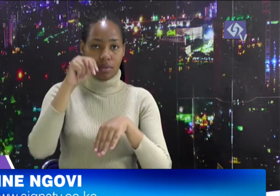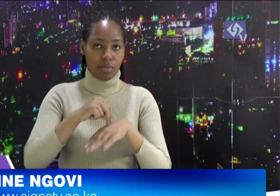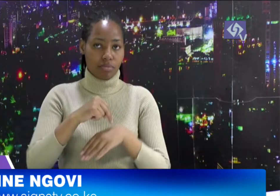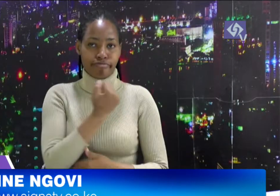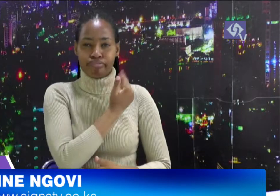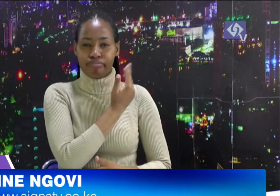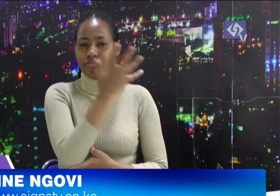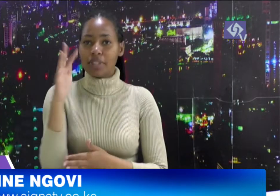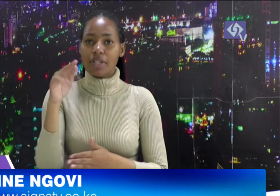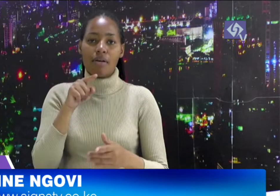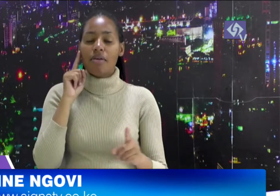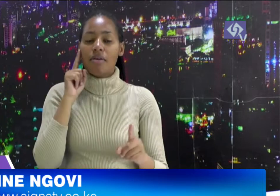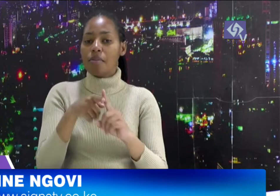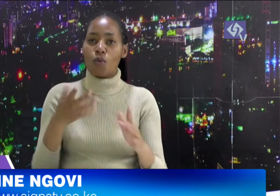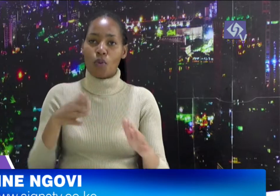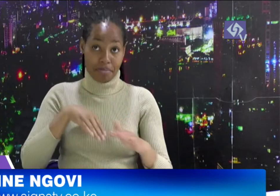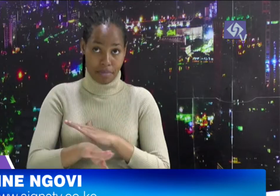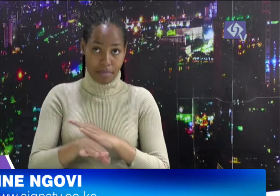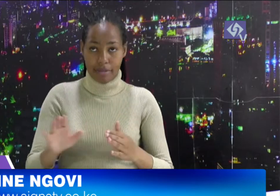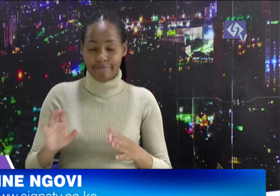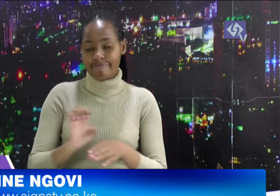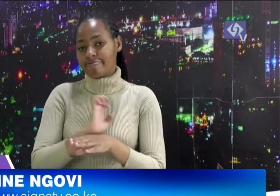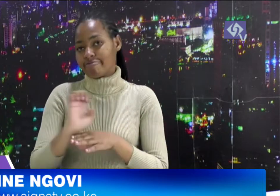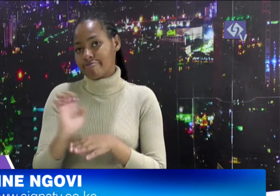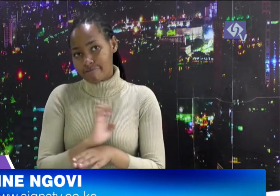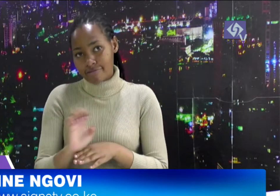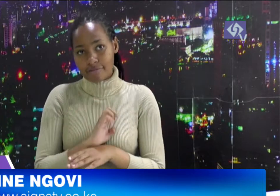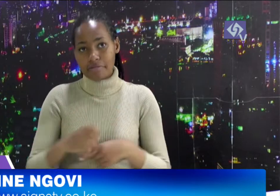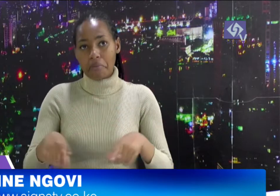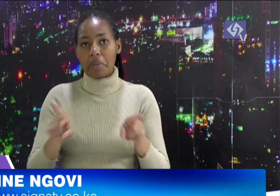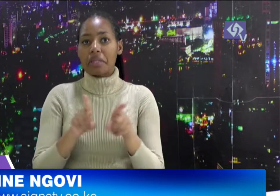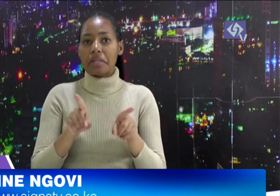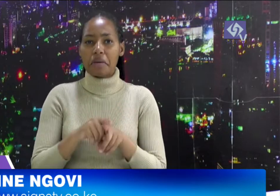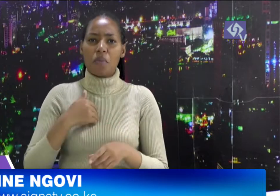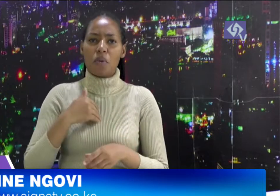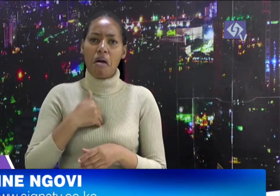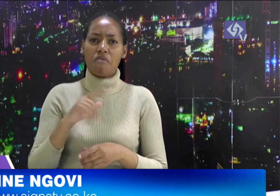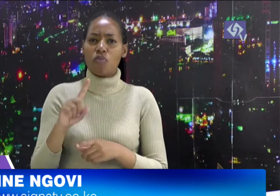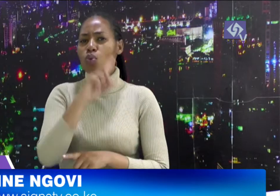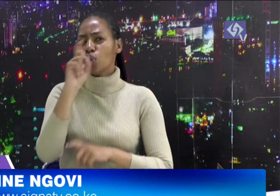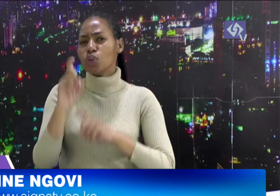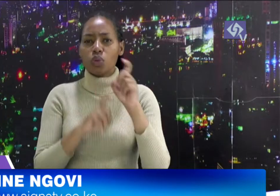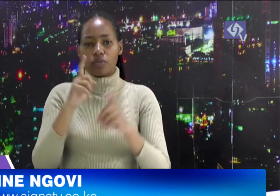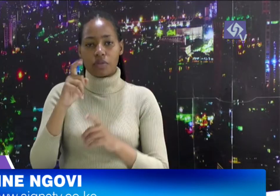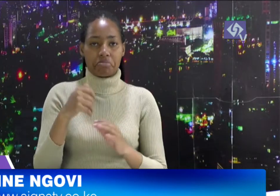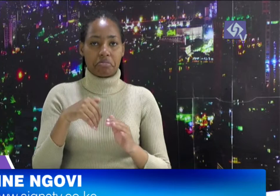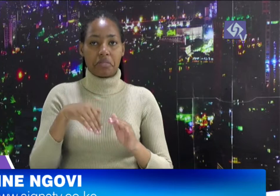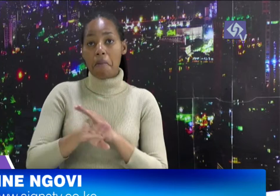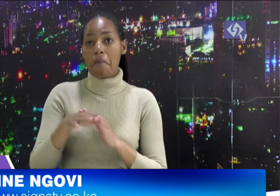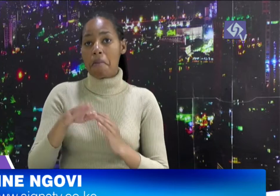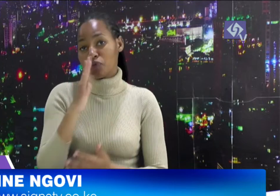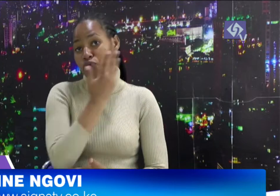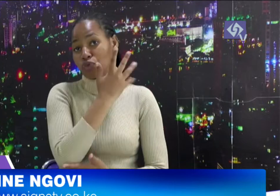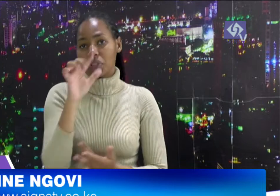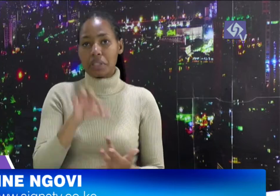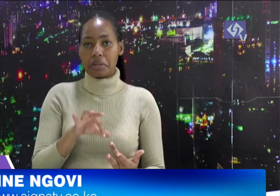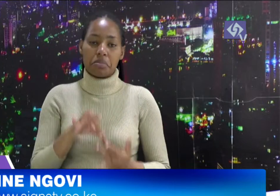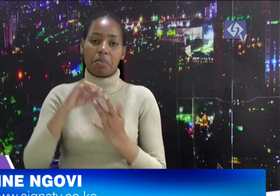countrywide national tree planting exercise, Aengwa affirmed that the questionable tree species